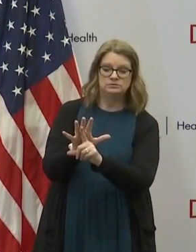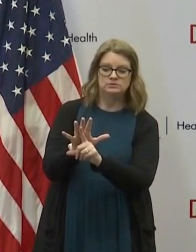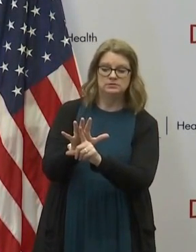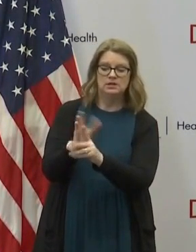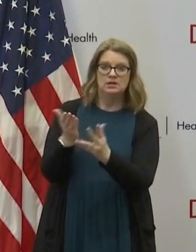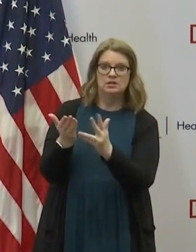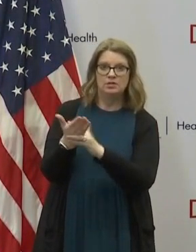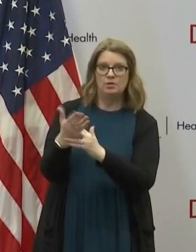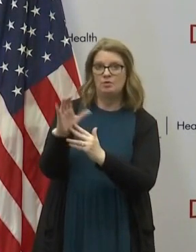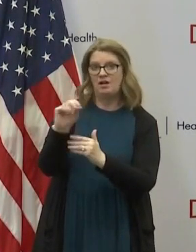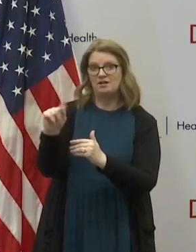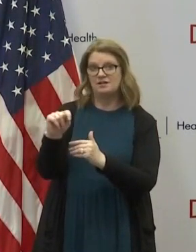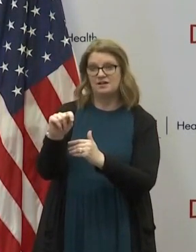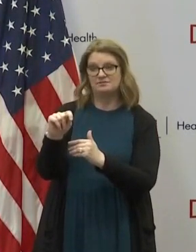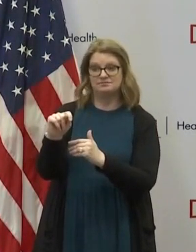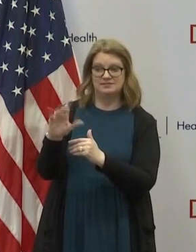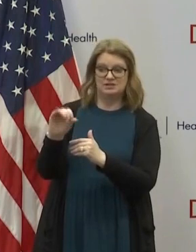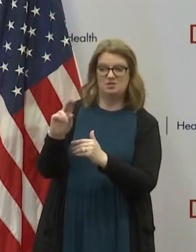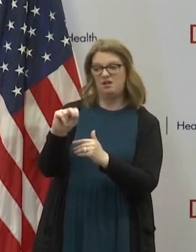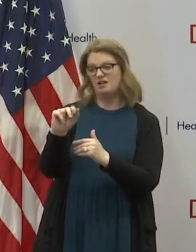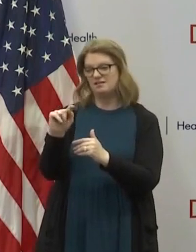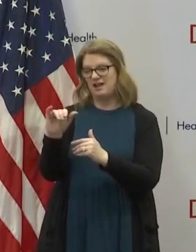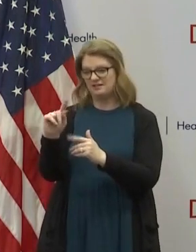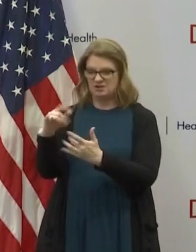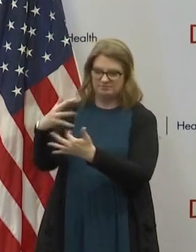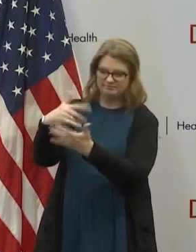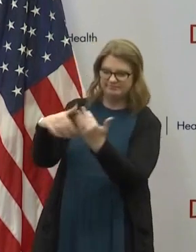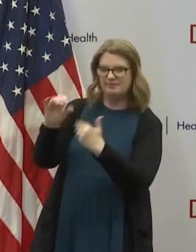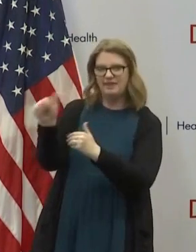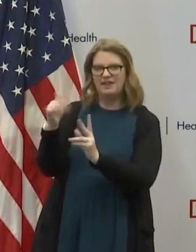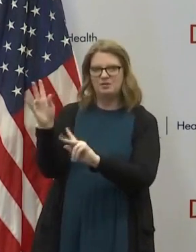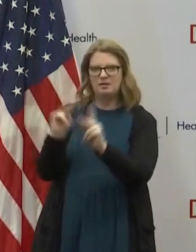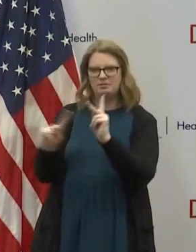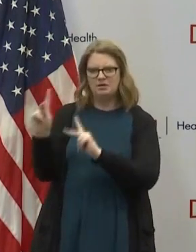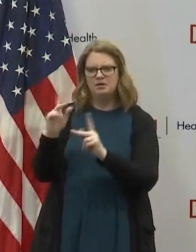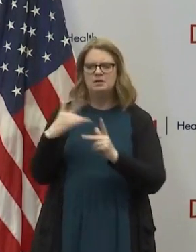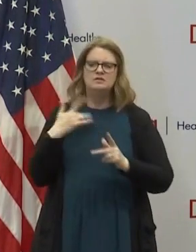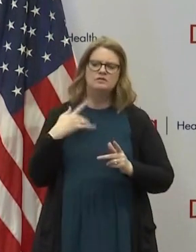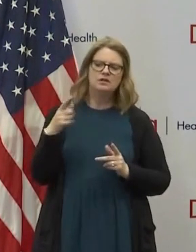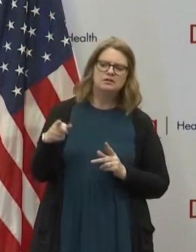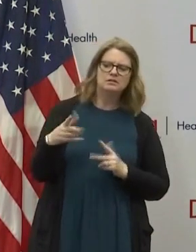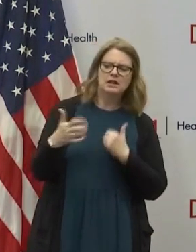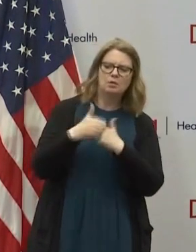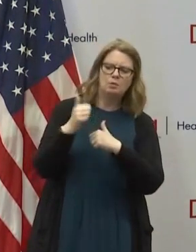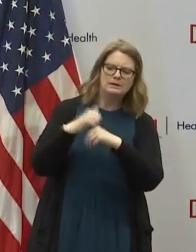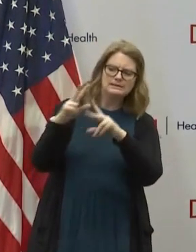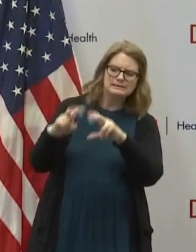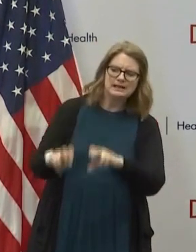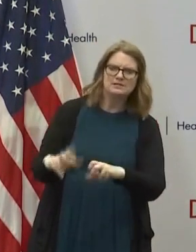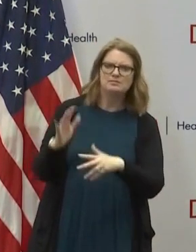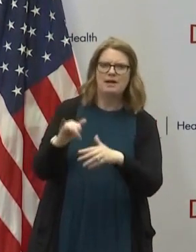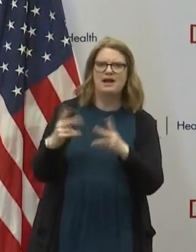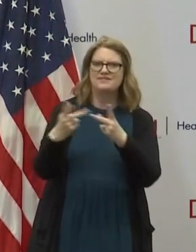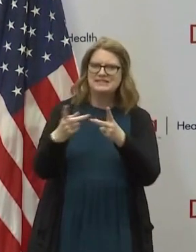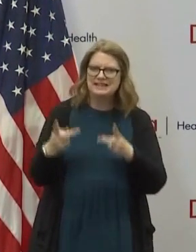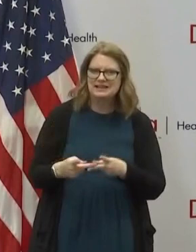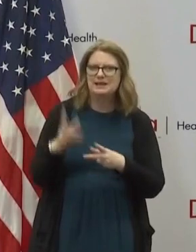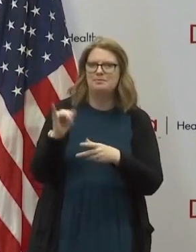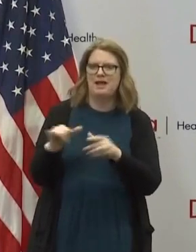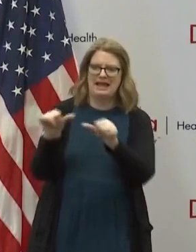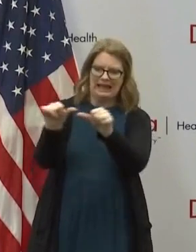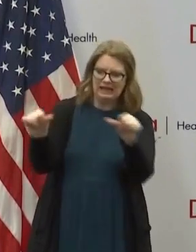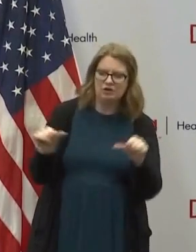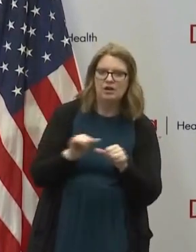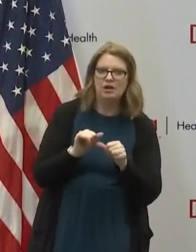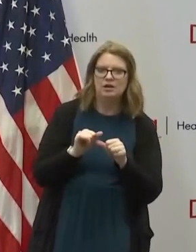through contact with others that may be in high-risk situation. We can essentially come up with a risk assessment by geography, by facility, and be